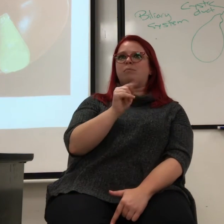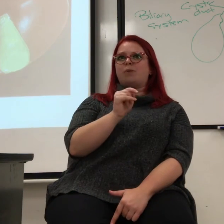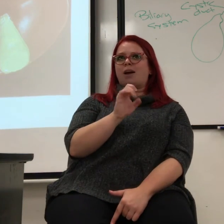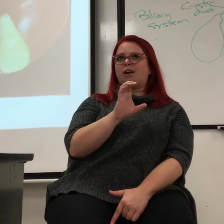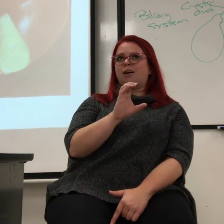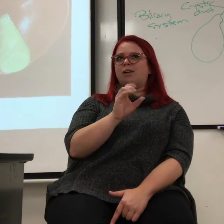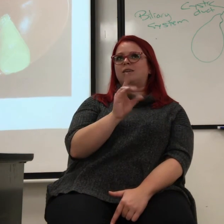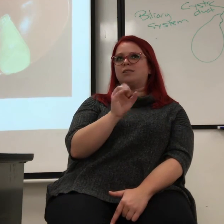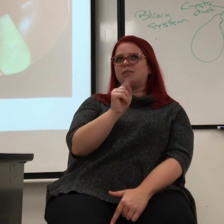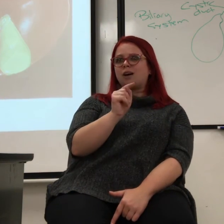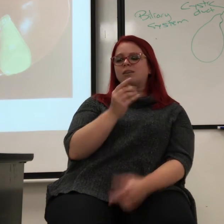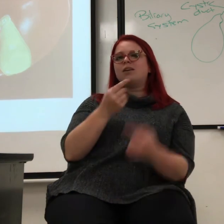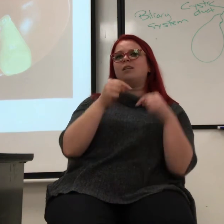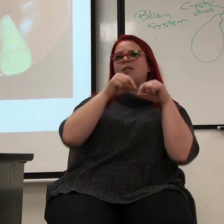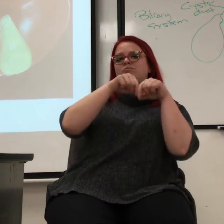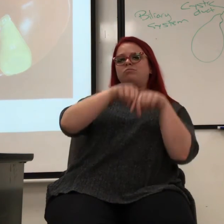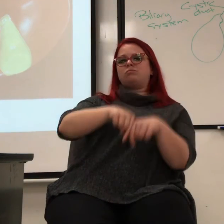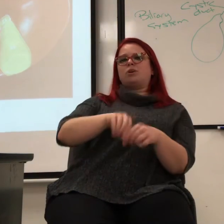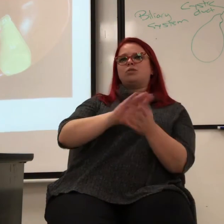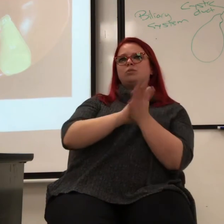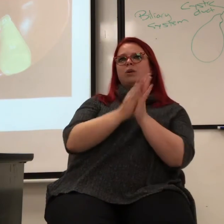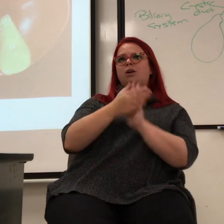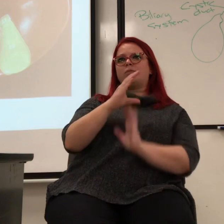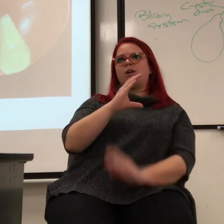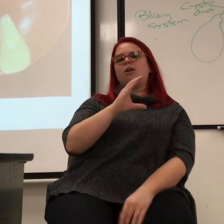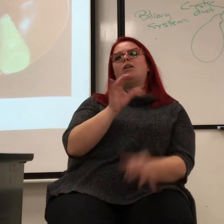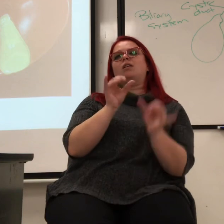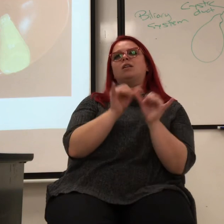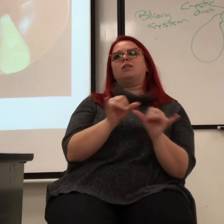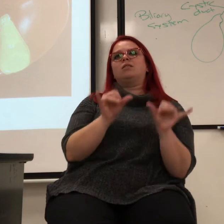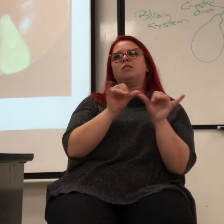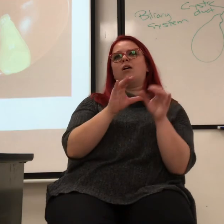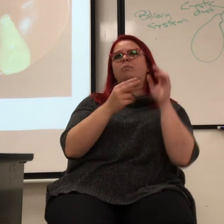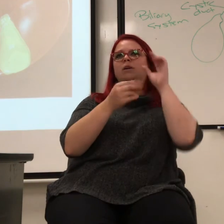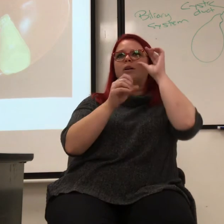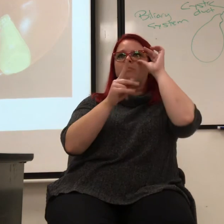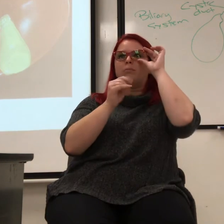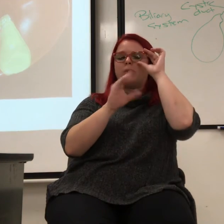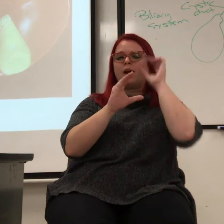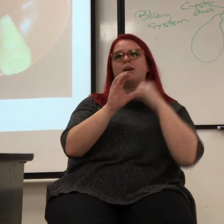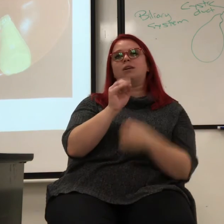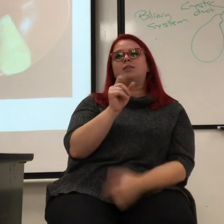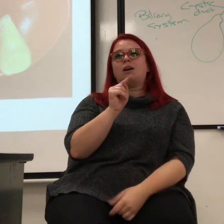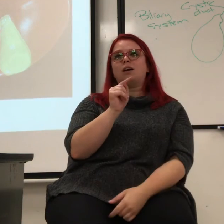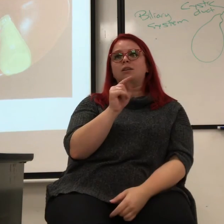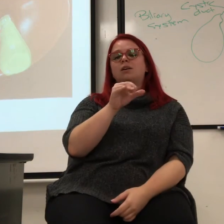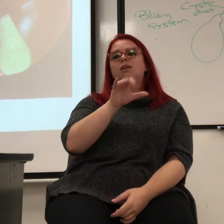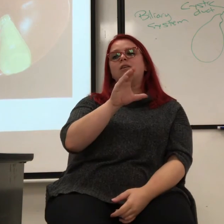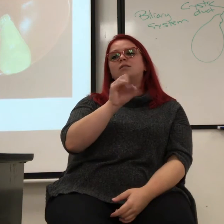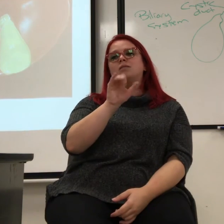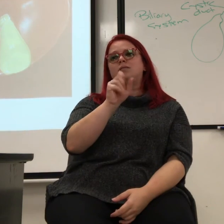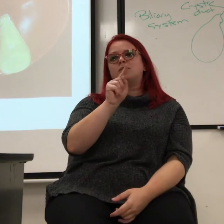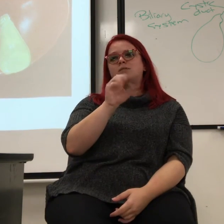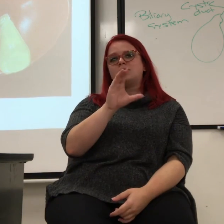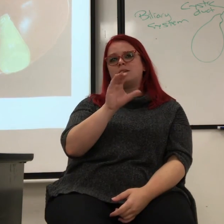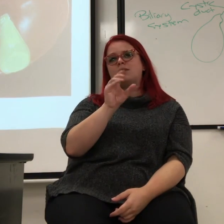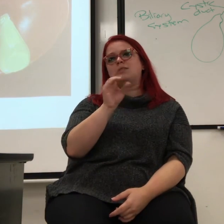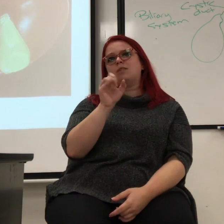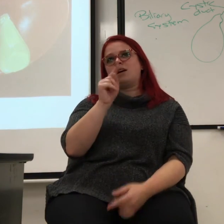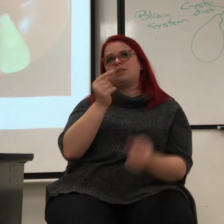form common hepatic duct, cystic duct. They merge to form at the tip, bile duct.